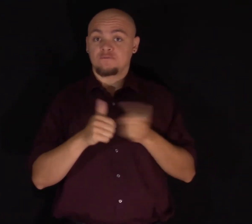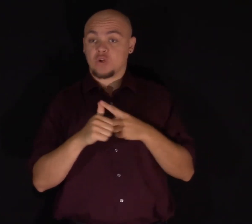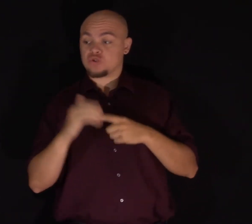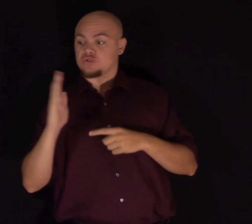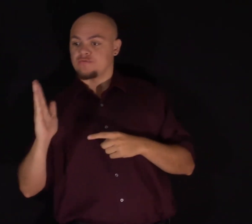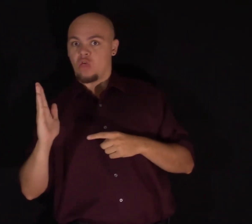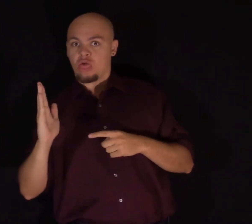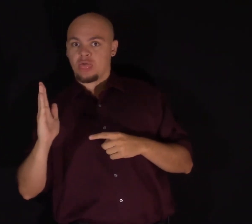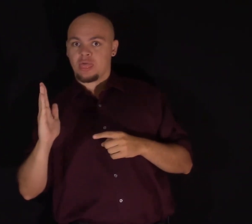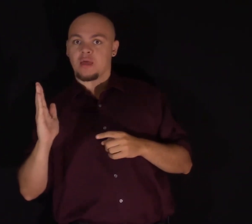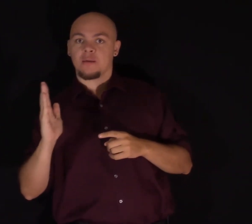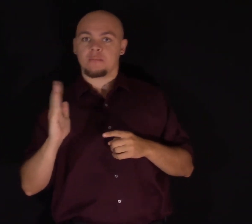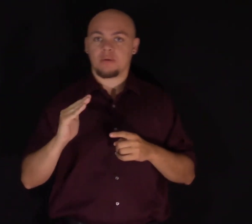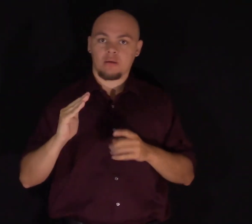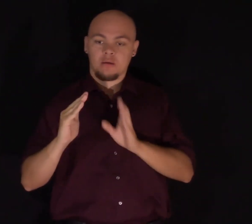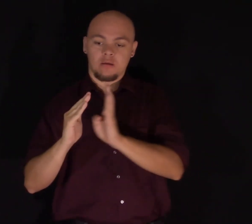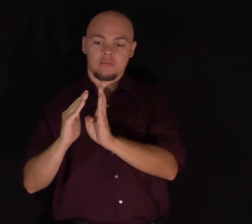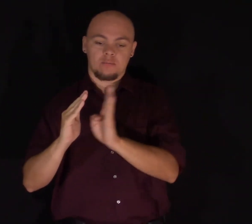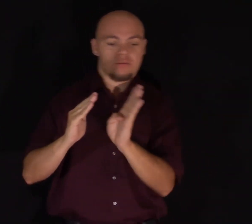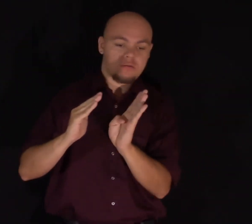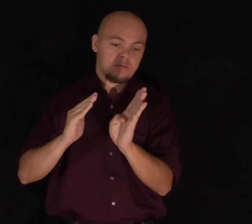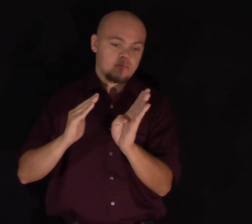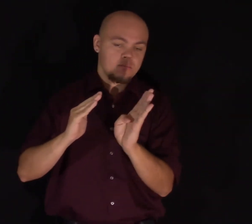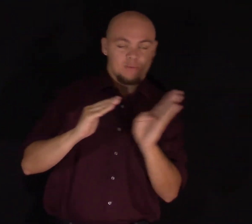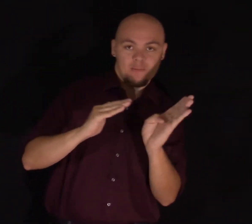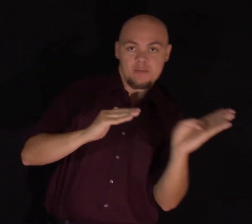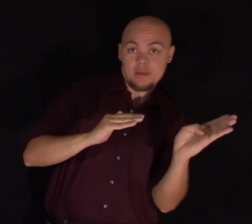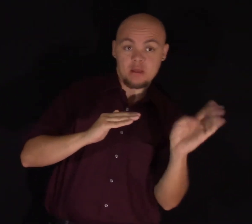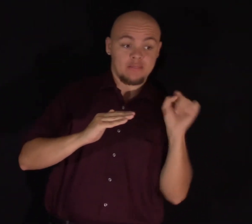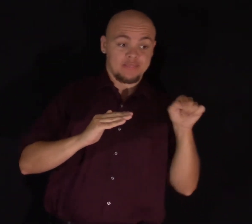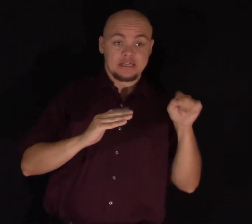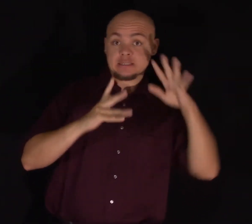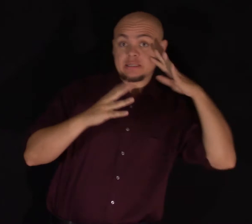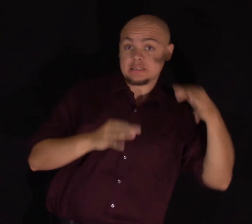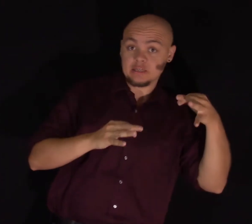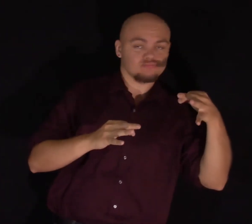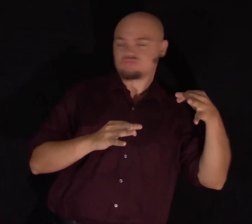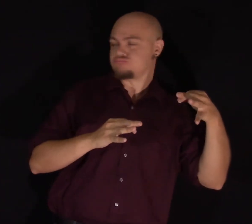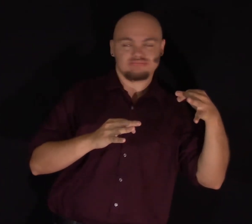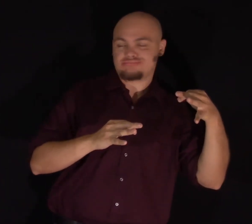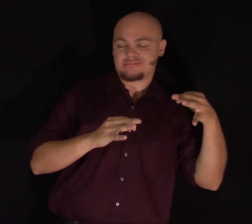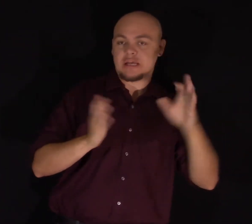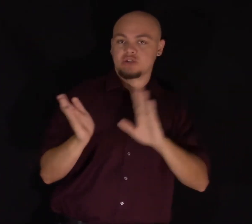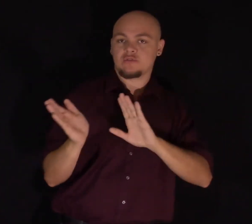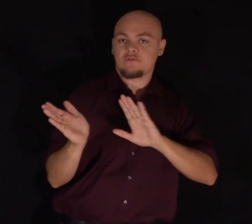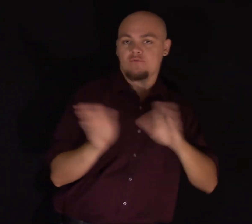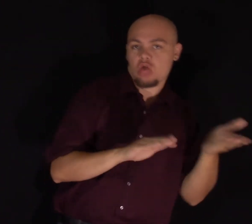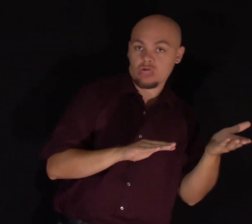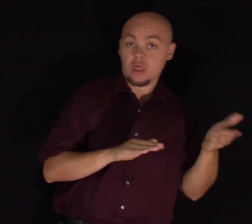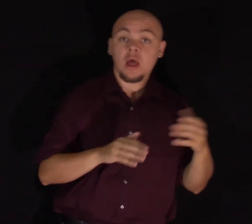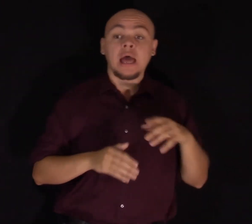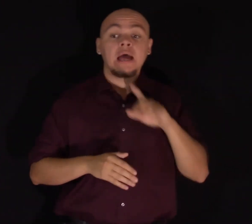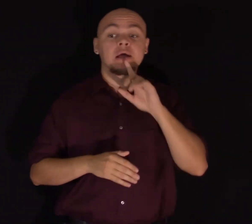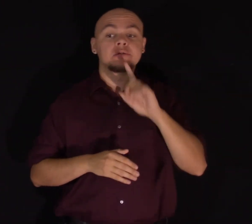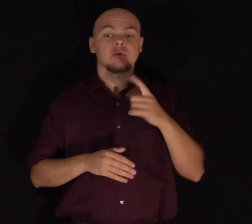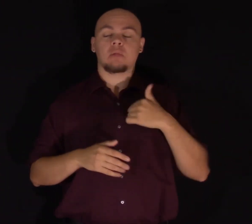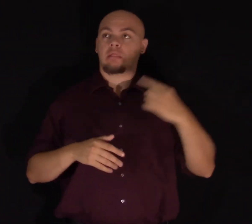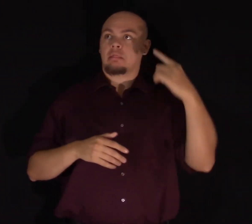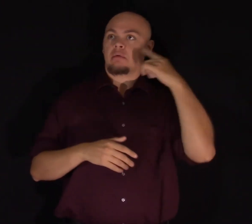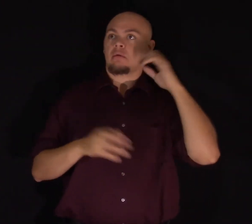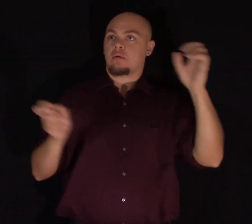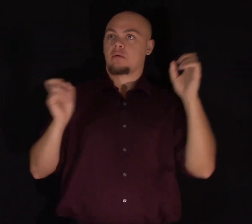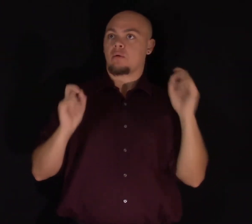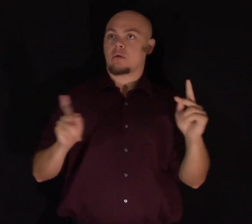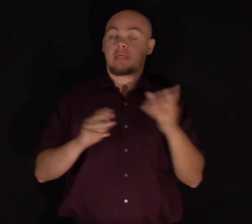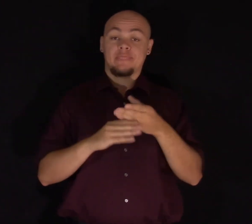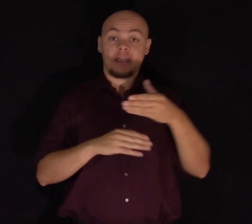the other choiceless to do the same. And that domino that falls, we're hoping that, okay, the next person that